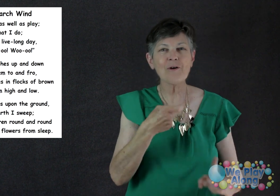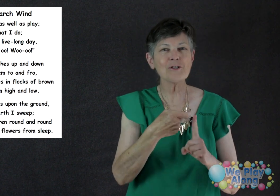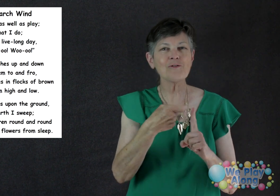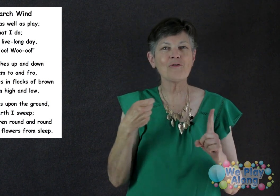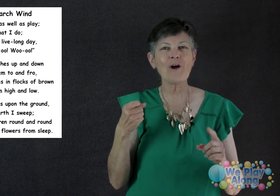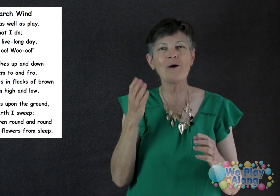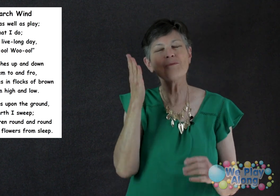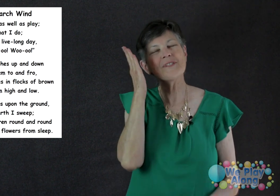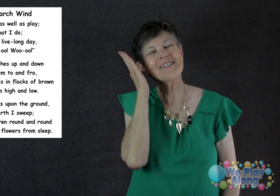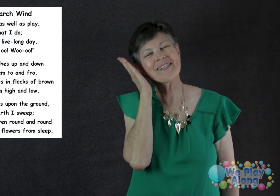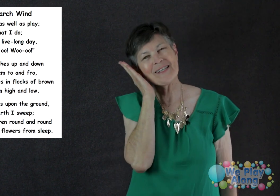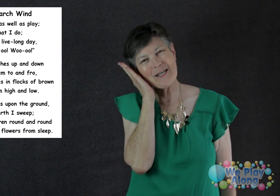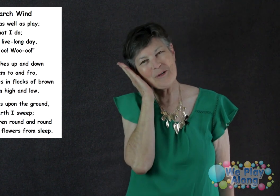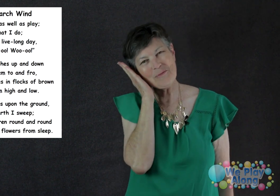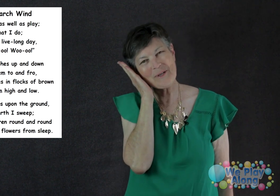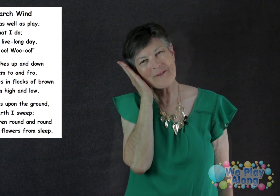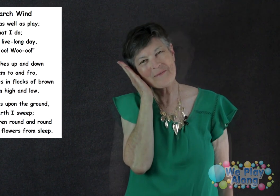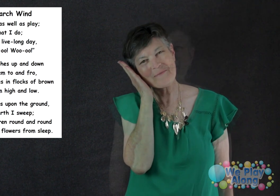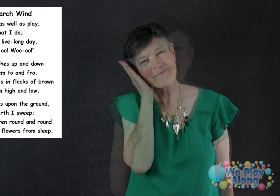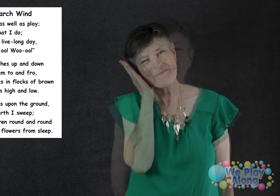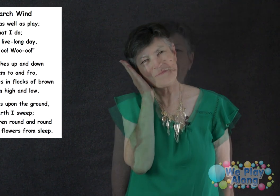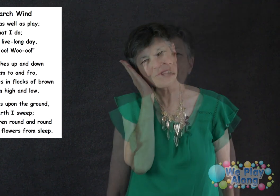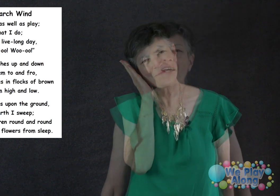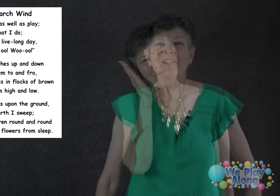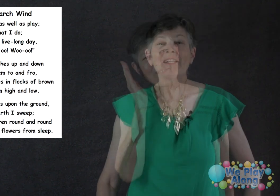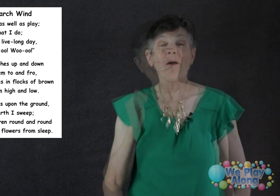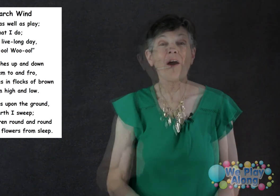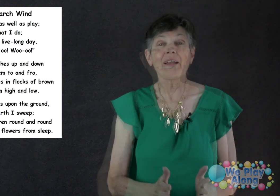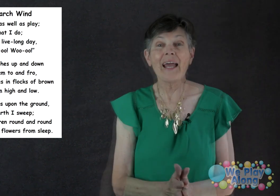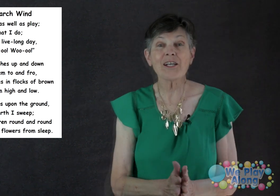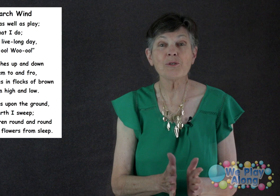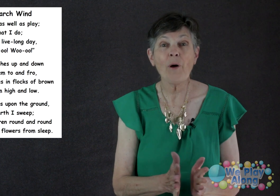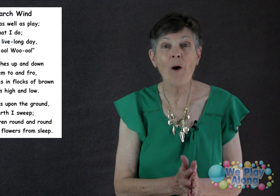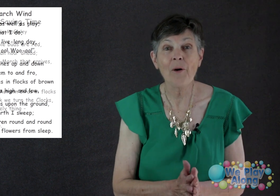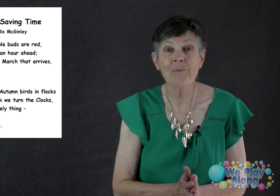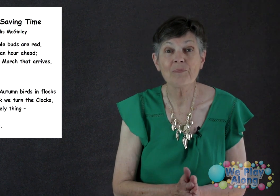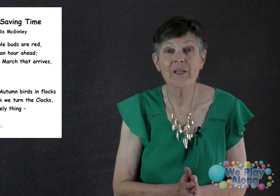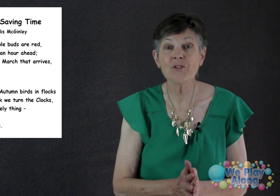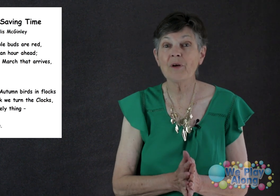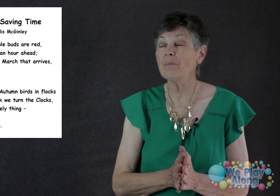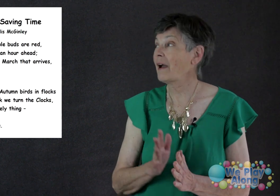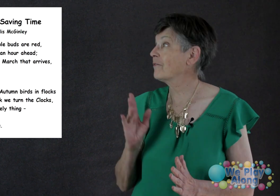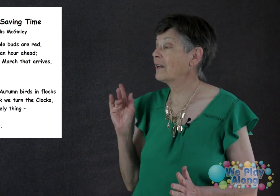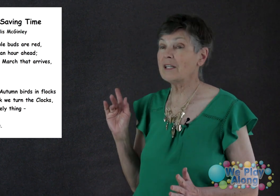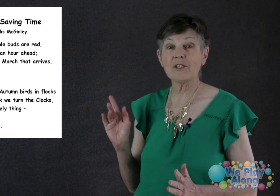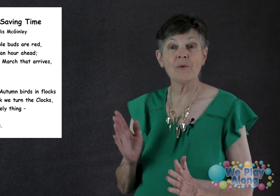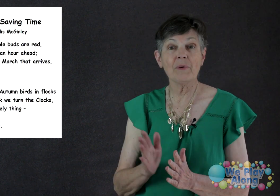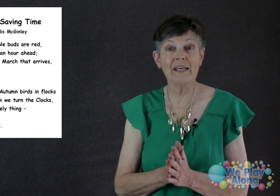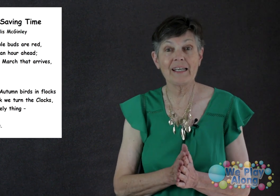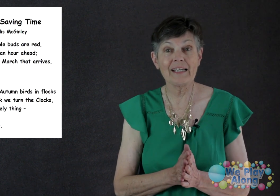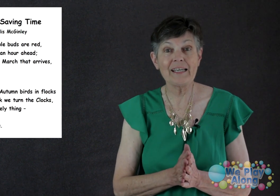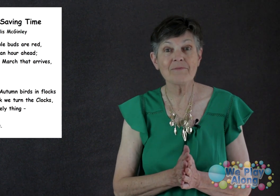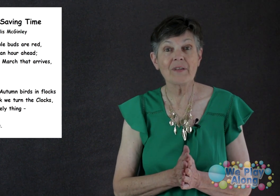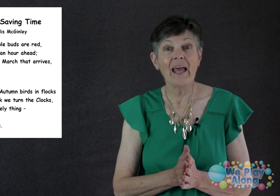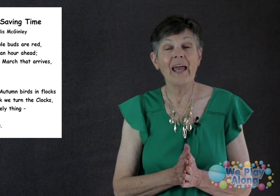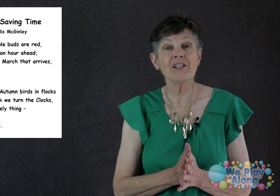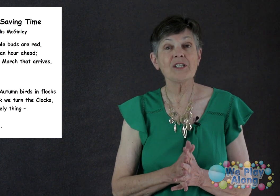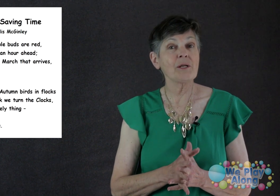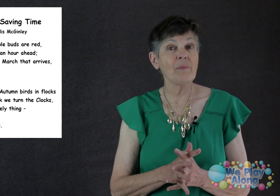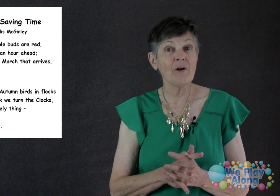flowers from sleep. Now, our next poem is written by Phyllis McGinley, and she's an